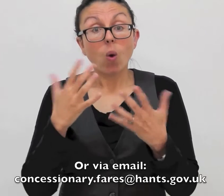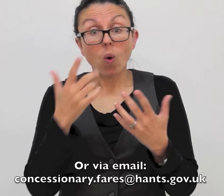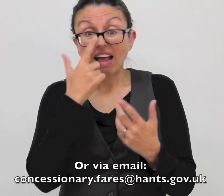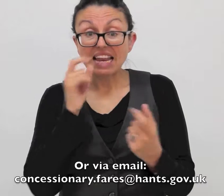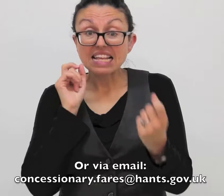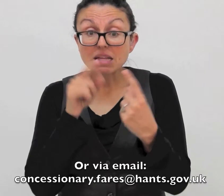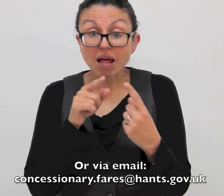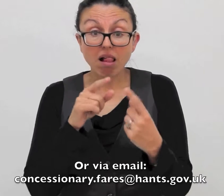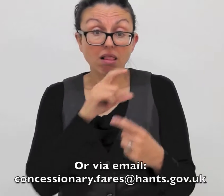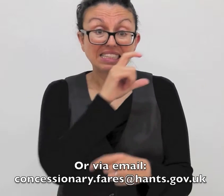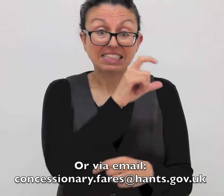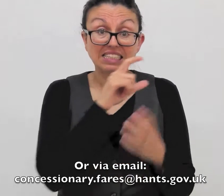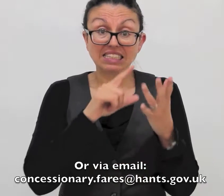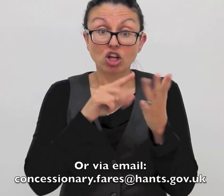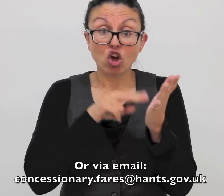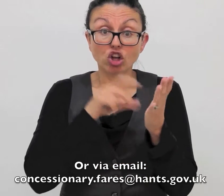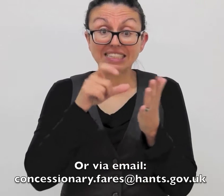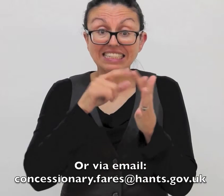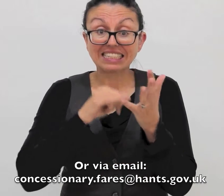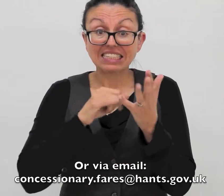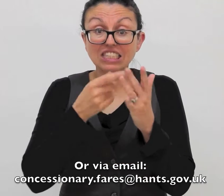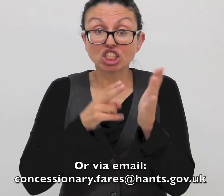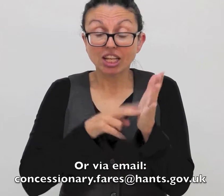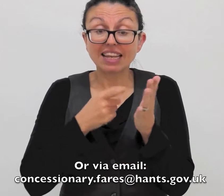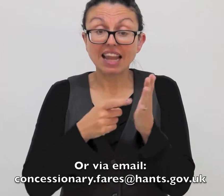555 1376, or via email